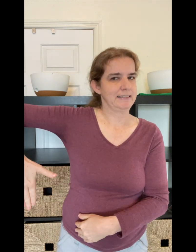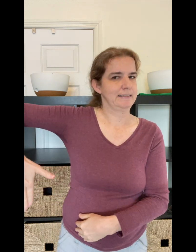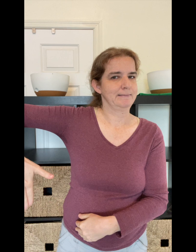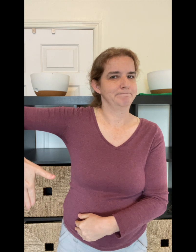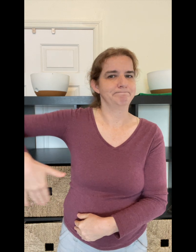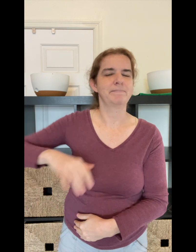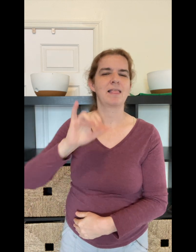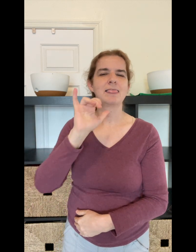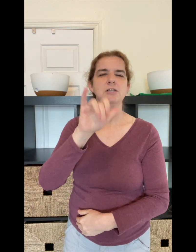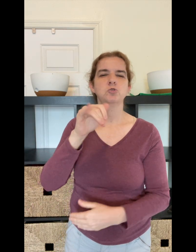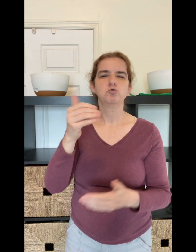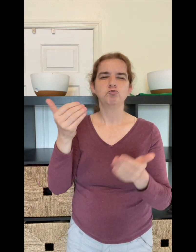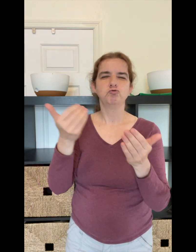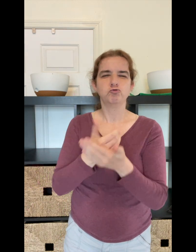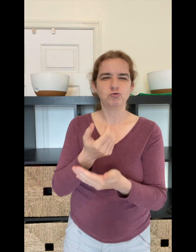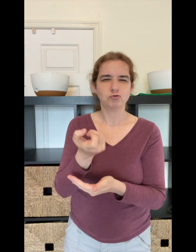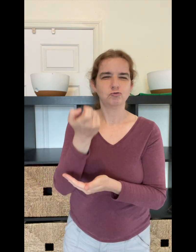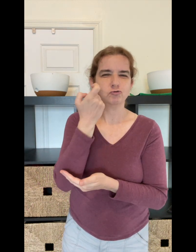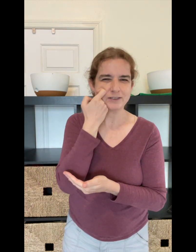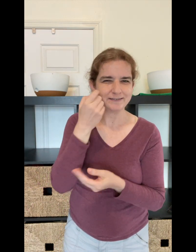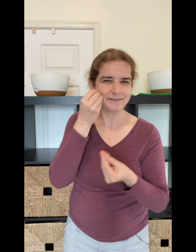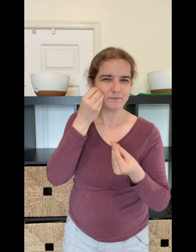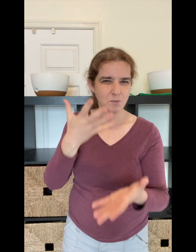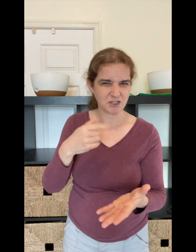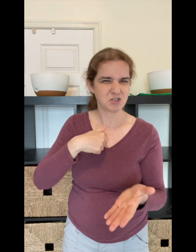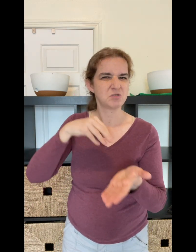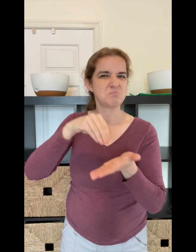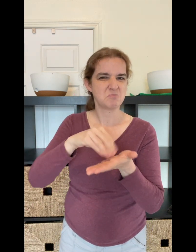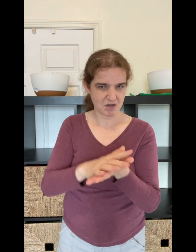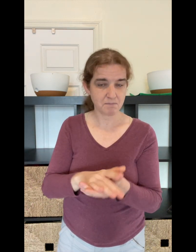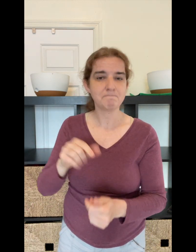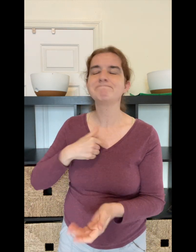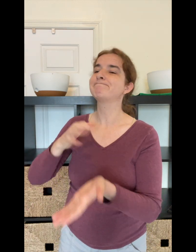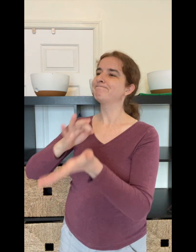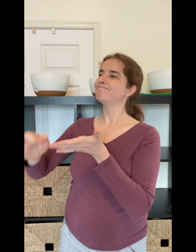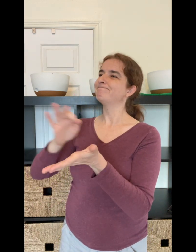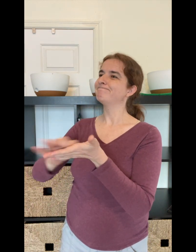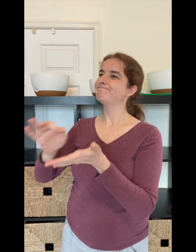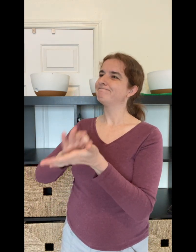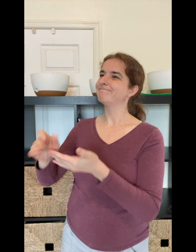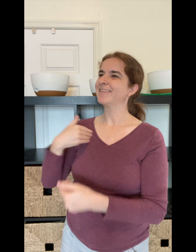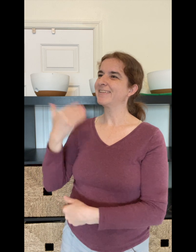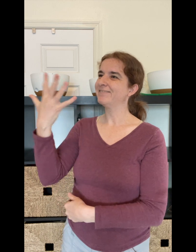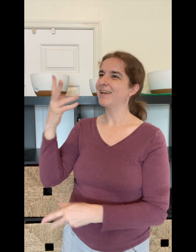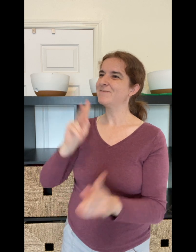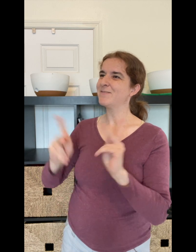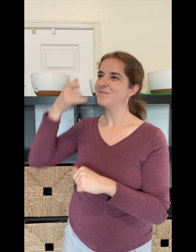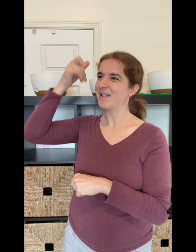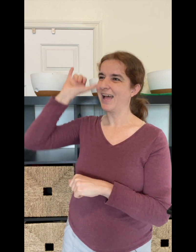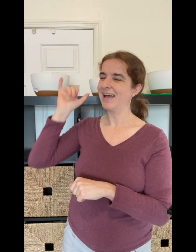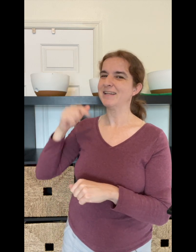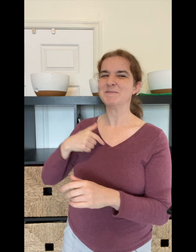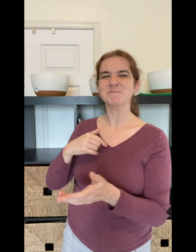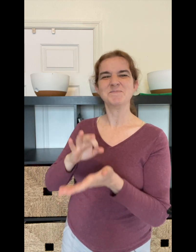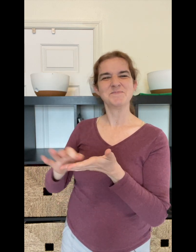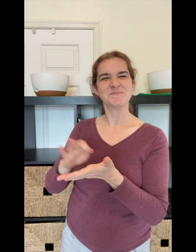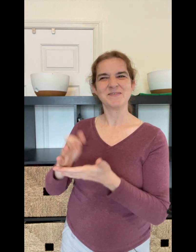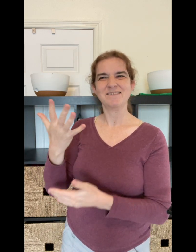I have not yet analyzed that number. I've just gotten that number. I got the count. Yay, I found out 5